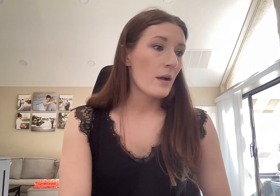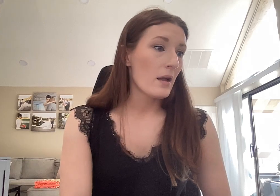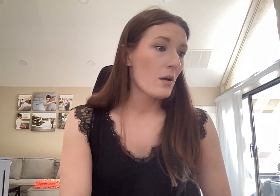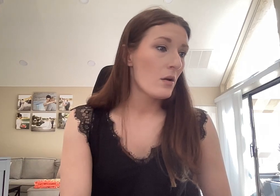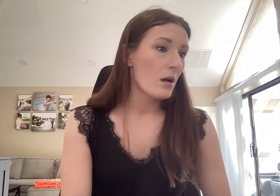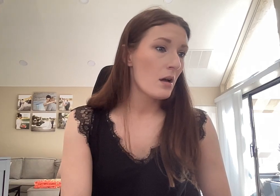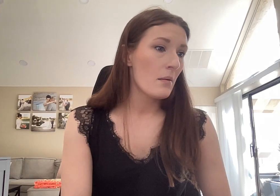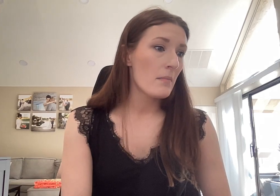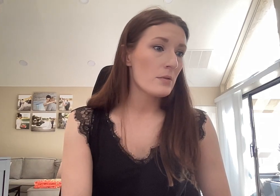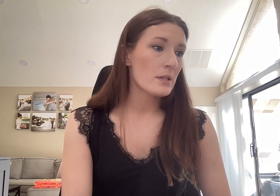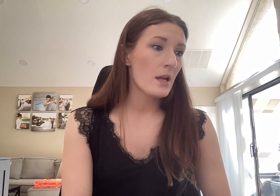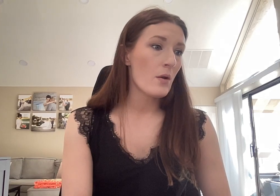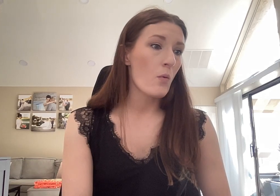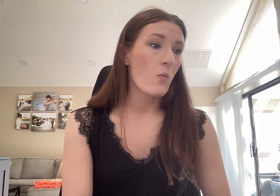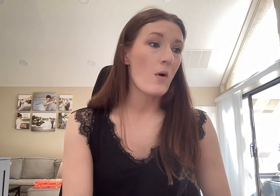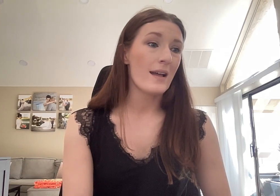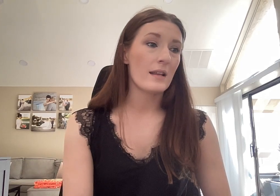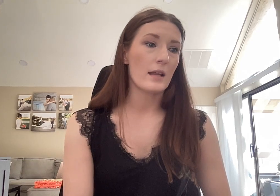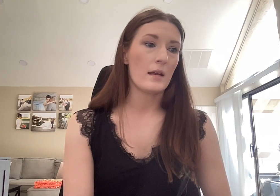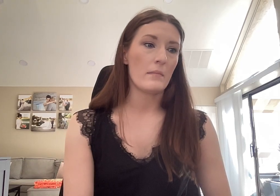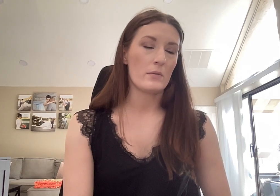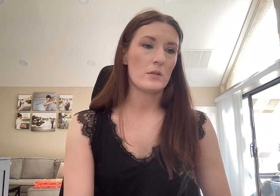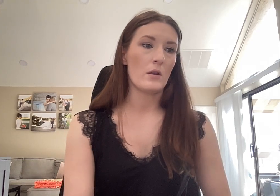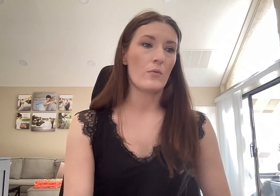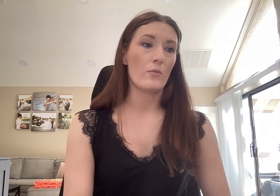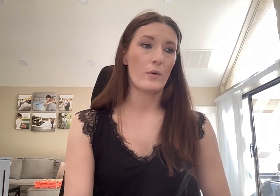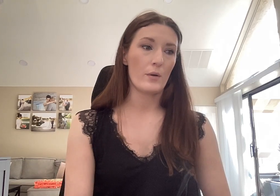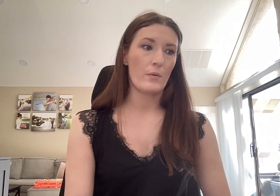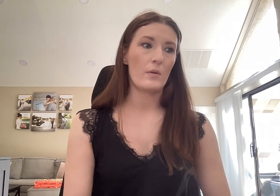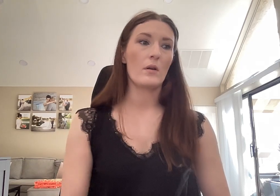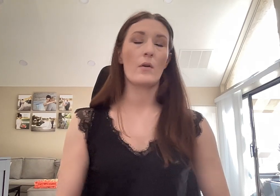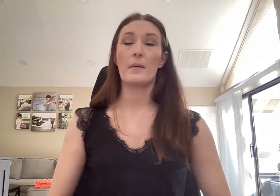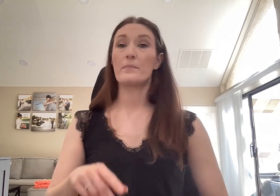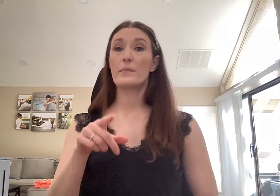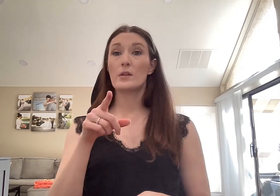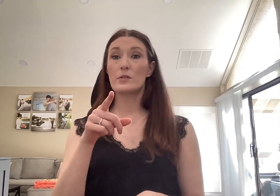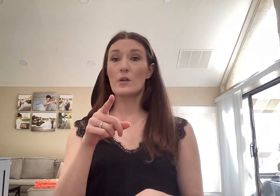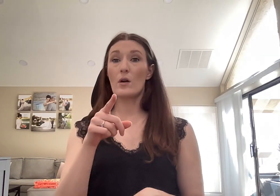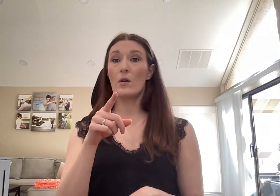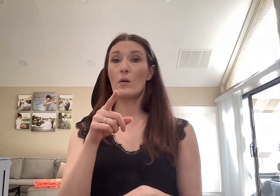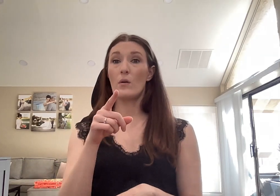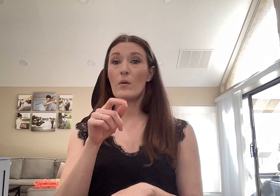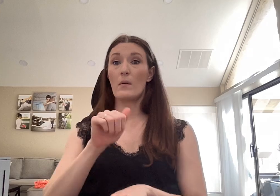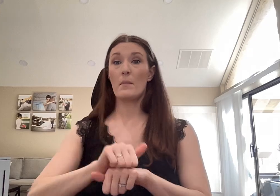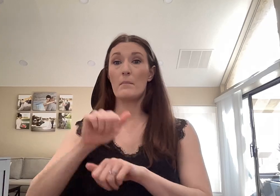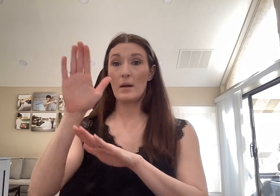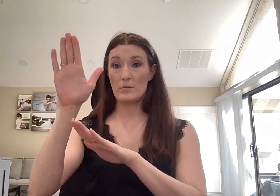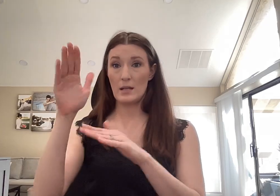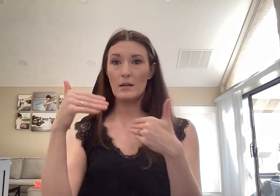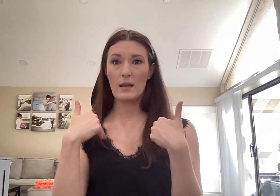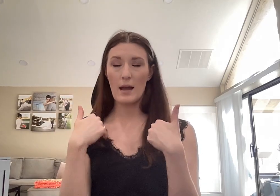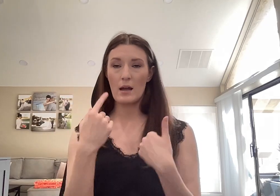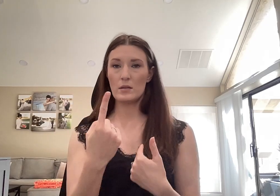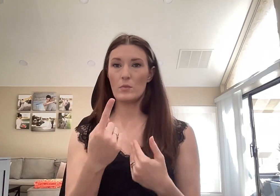Okay. Mountain, 1-lane mountain road. Okay. So mountain that has